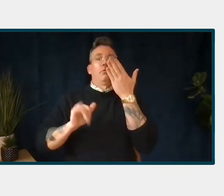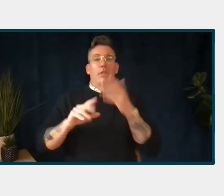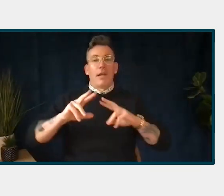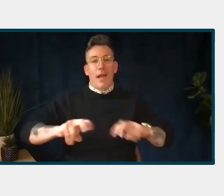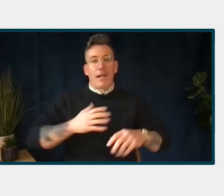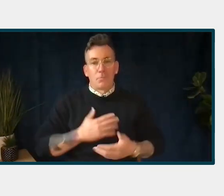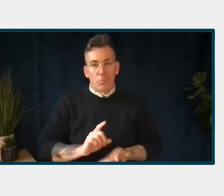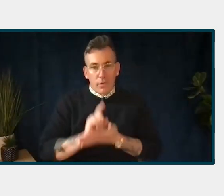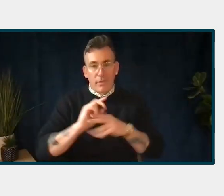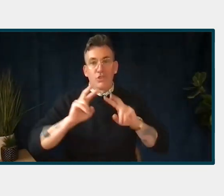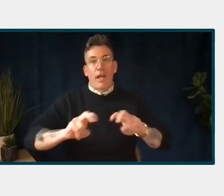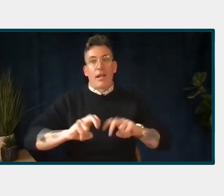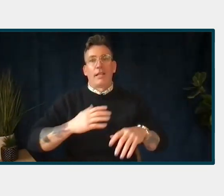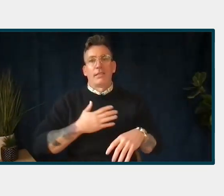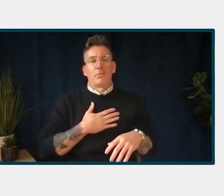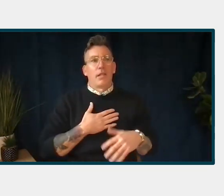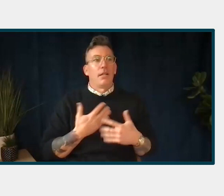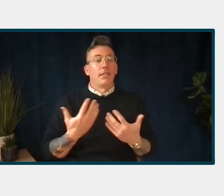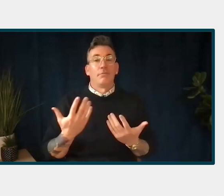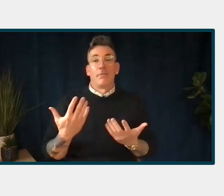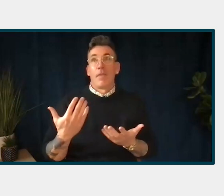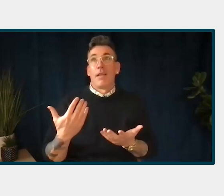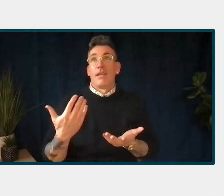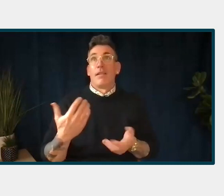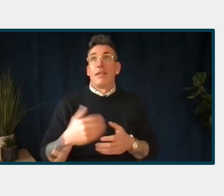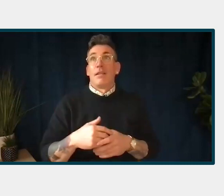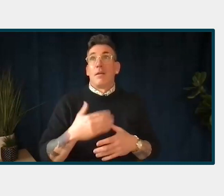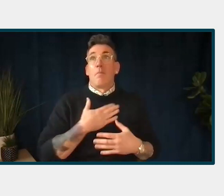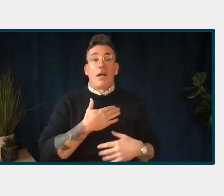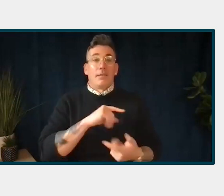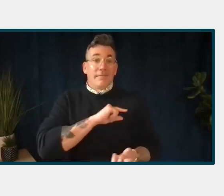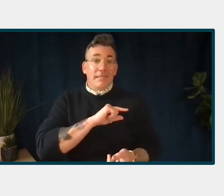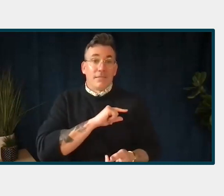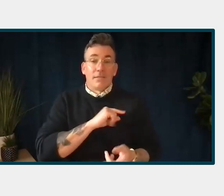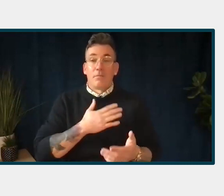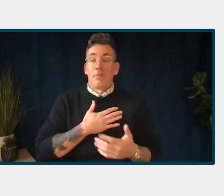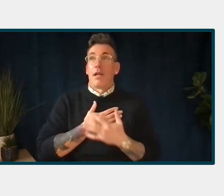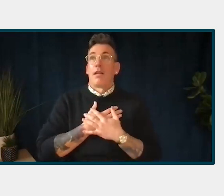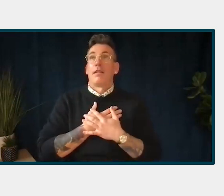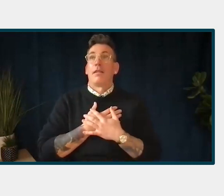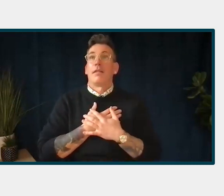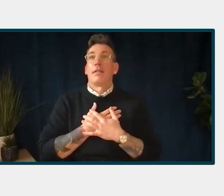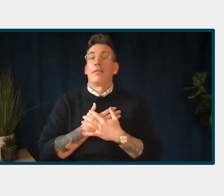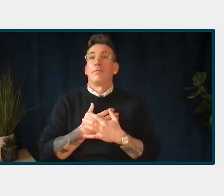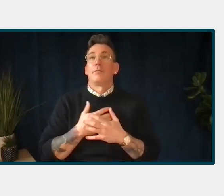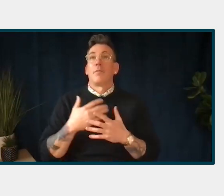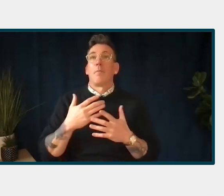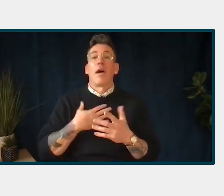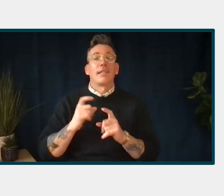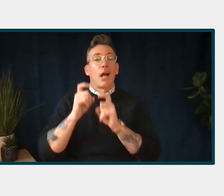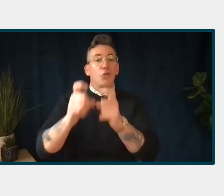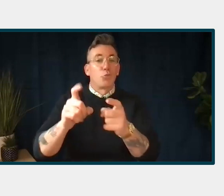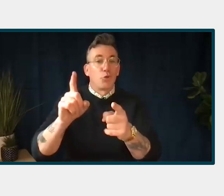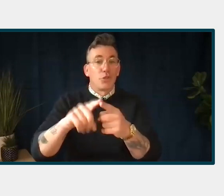world, and involving me in that, asking me to analyze my own privilege, my own guilt,